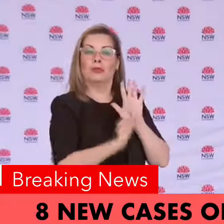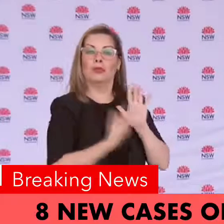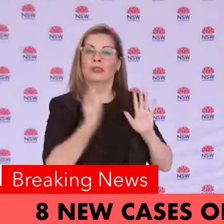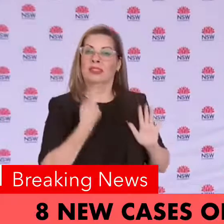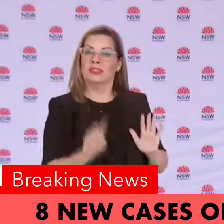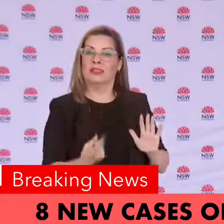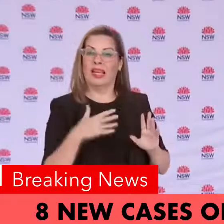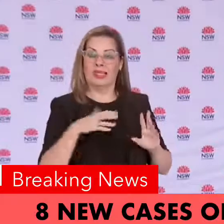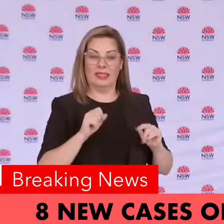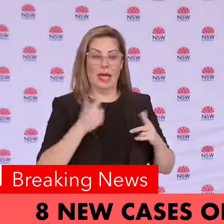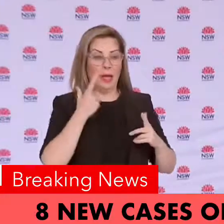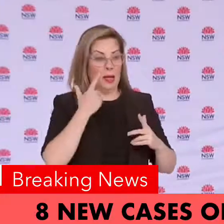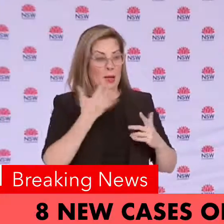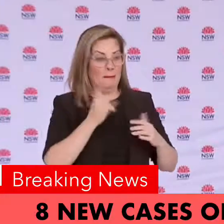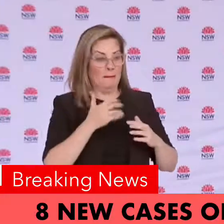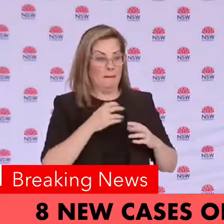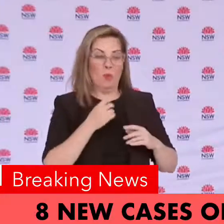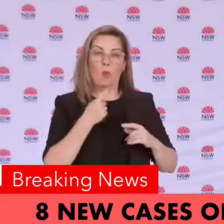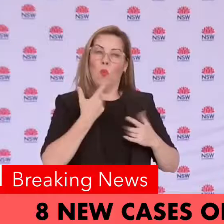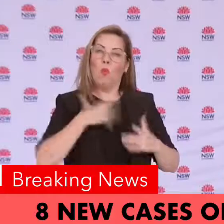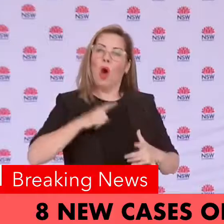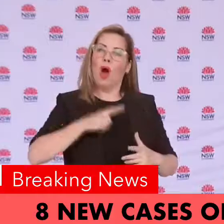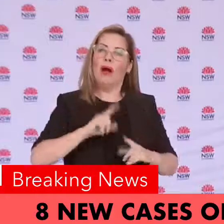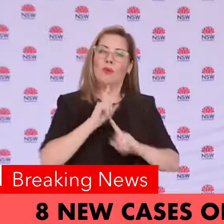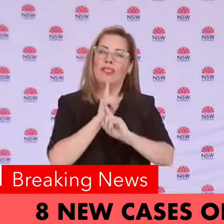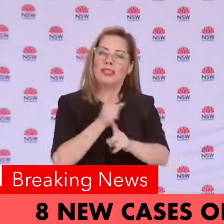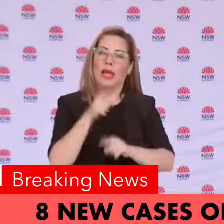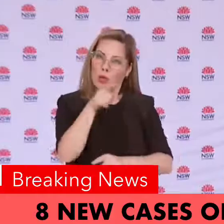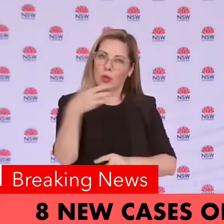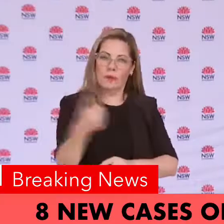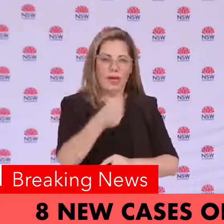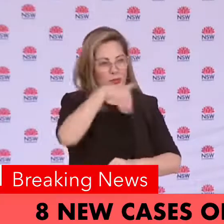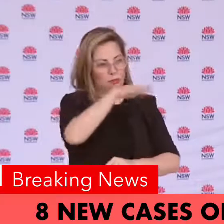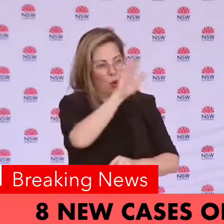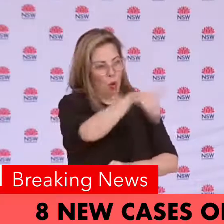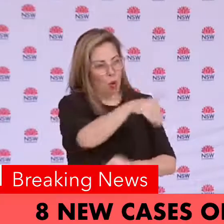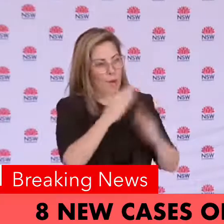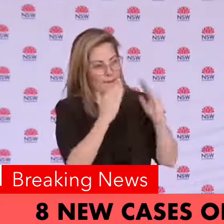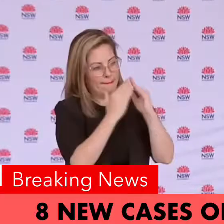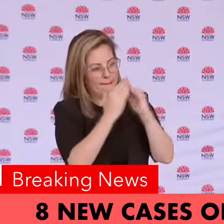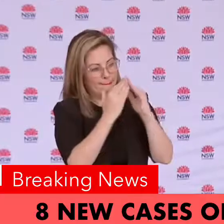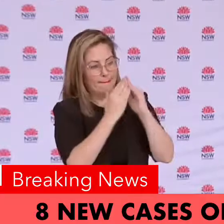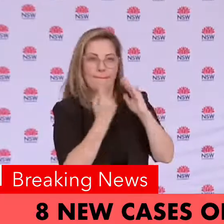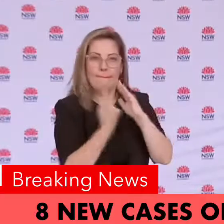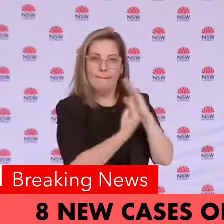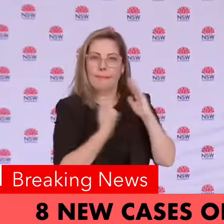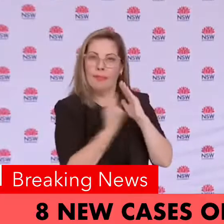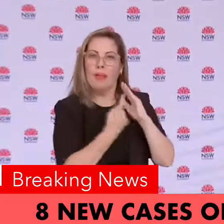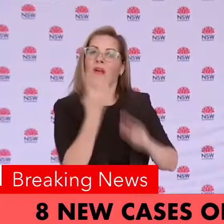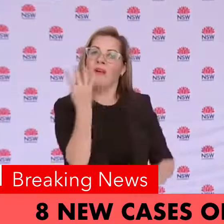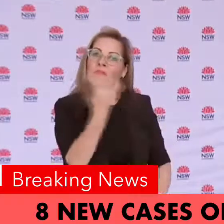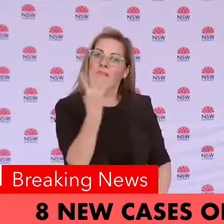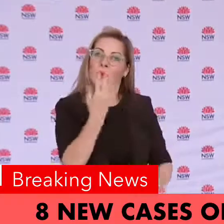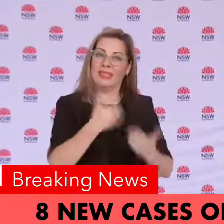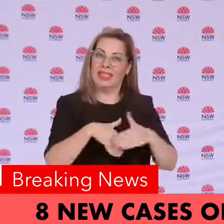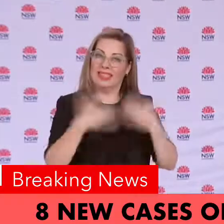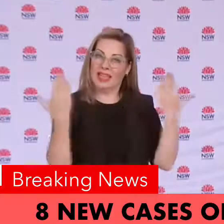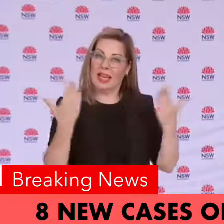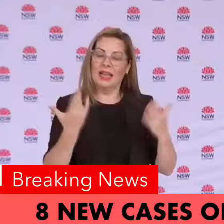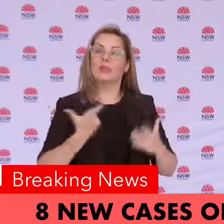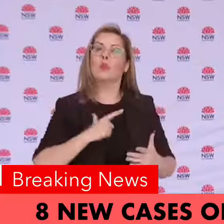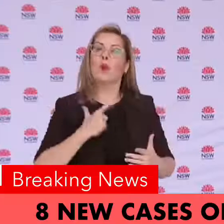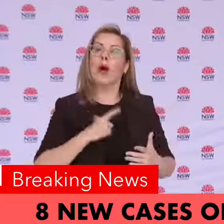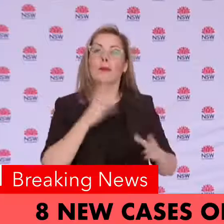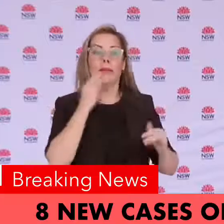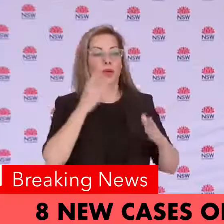might be negative on day 2, but on day 10 you might be positive. And in fact, I believe the integrity of the New South Wales system has been such because